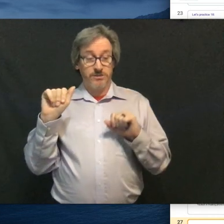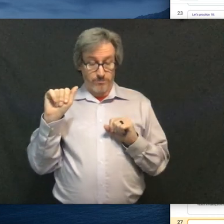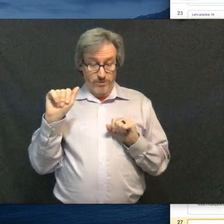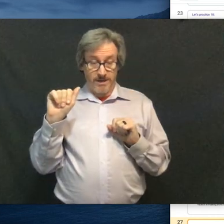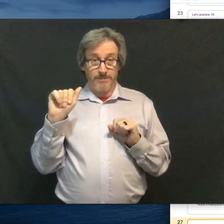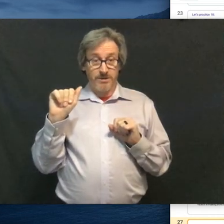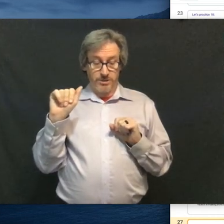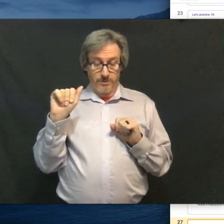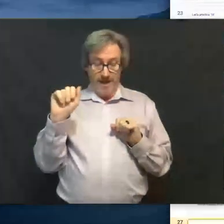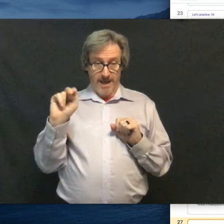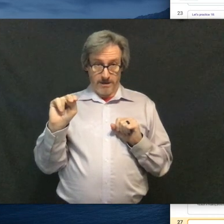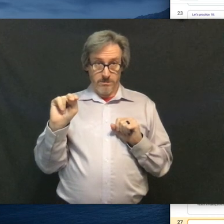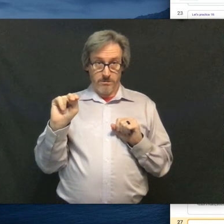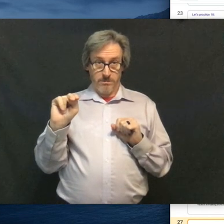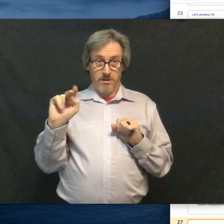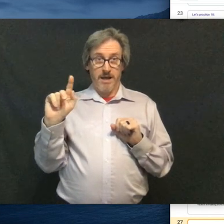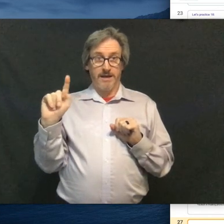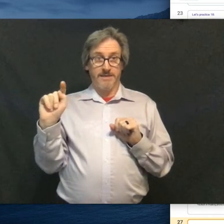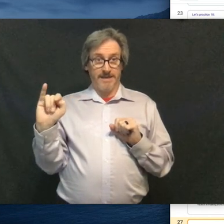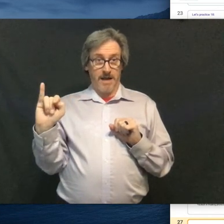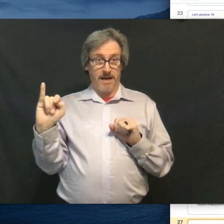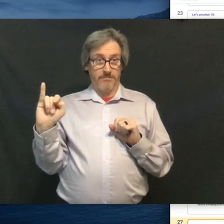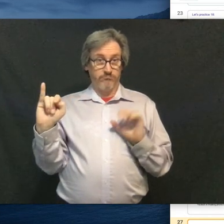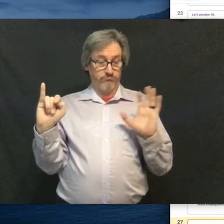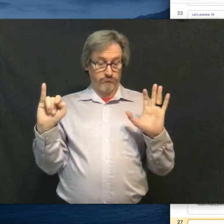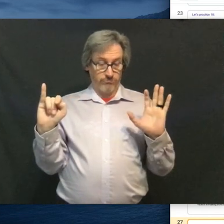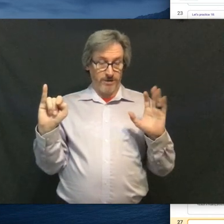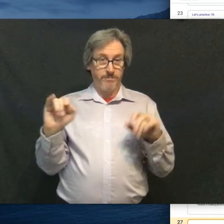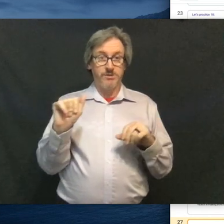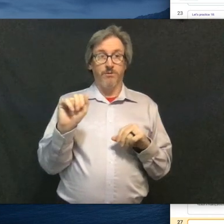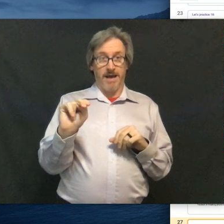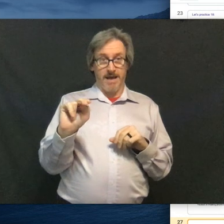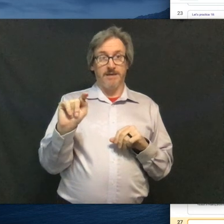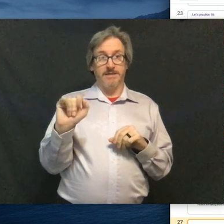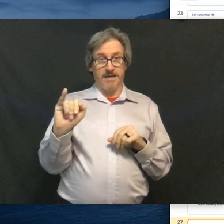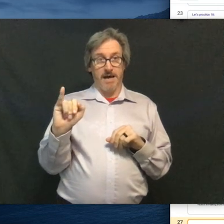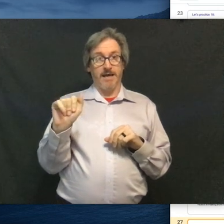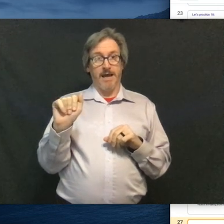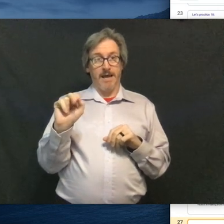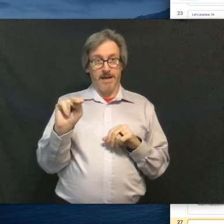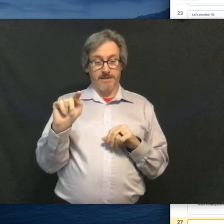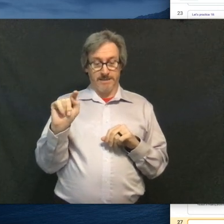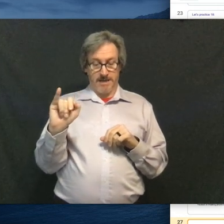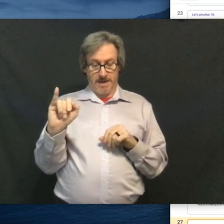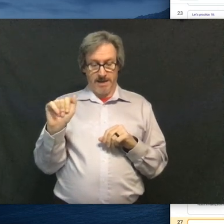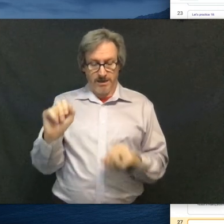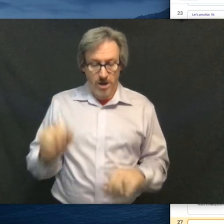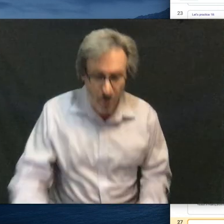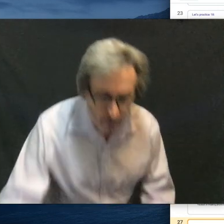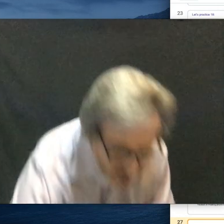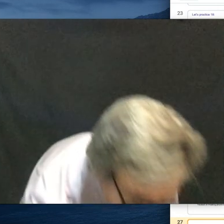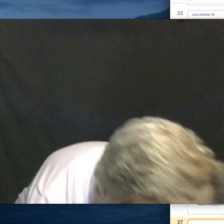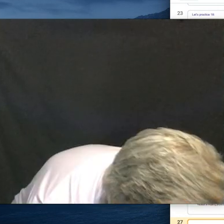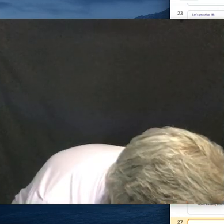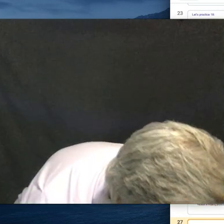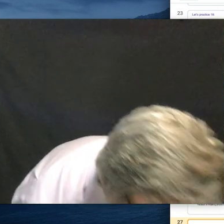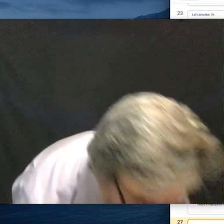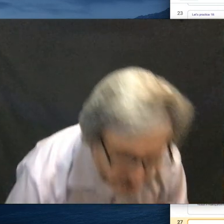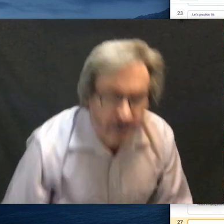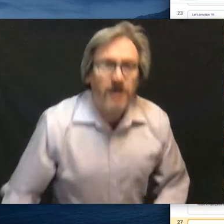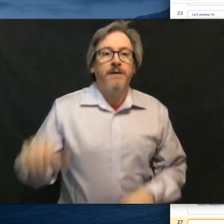just break it up into two. AN and TI. Right? So ANTI, ANTI. No,